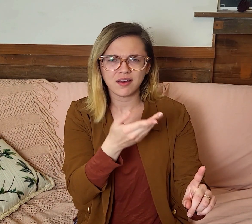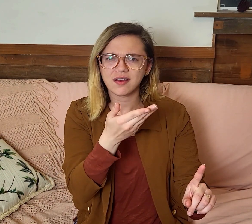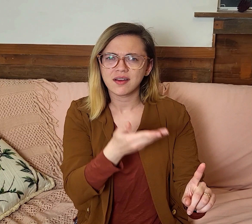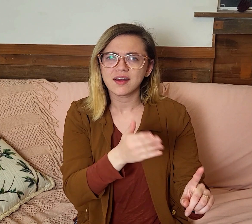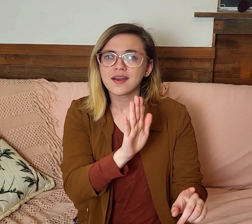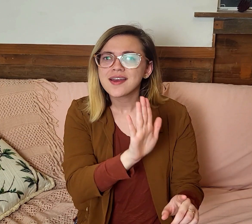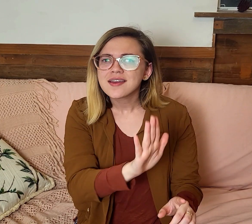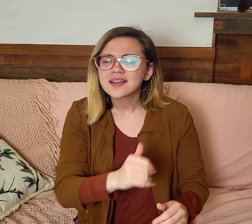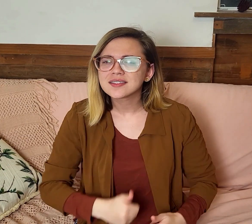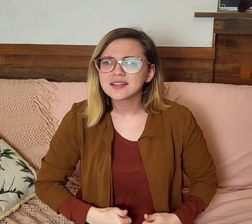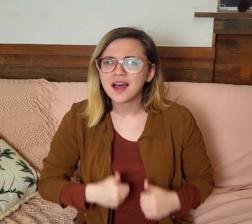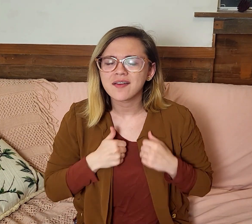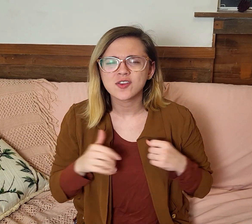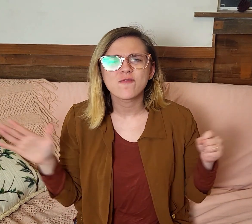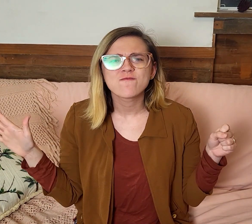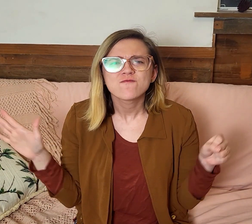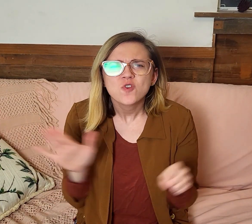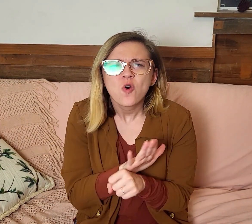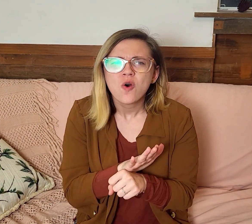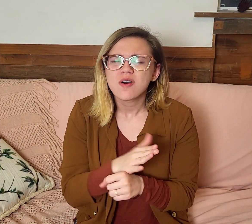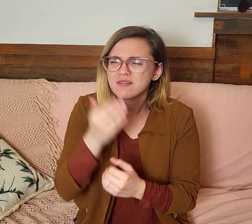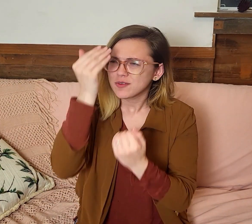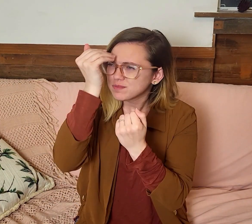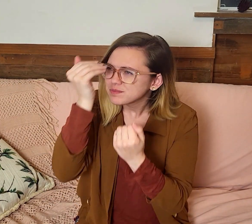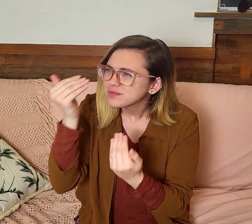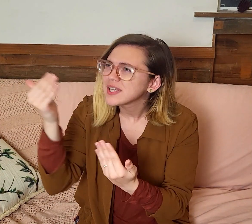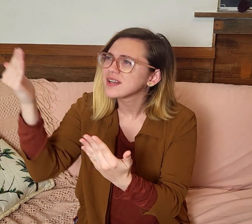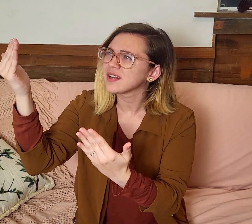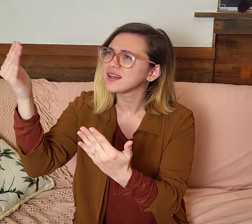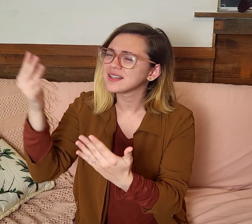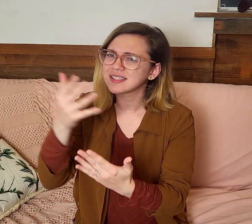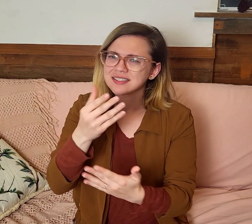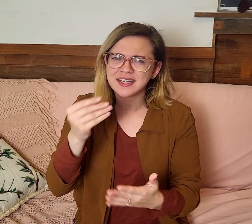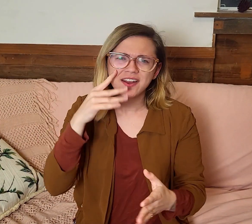Noah, his life was full of obedience and